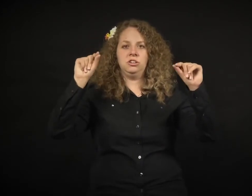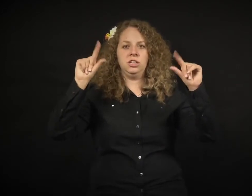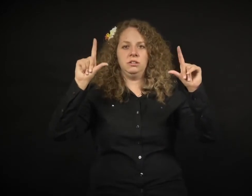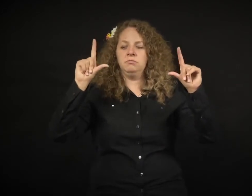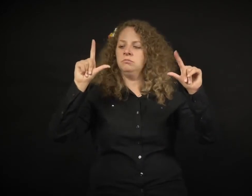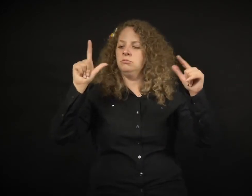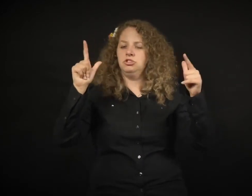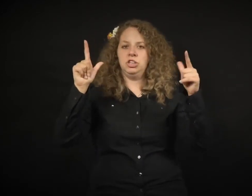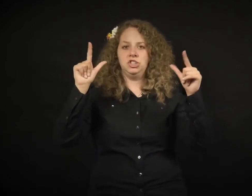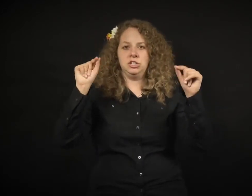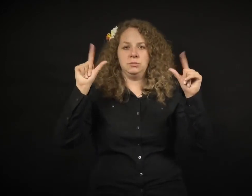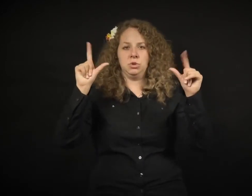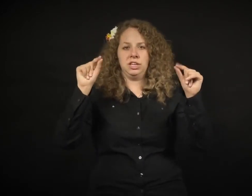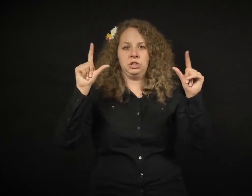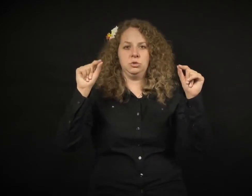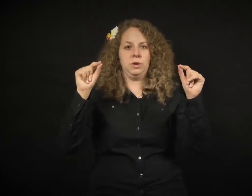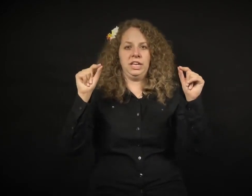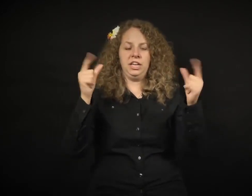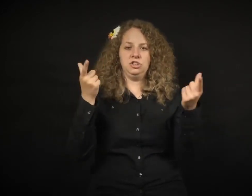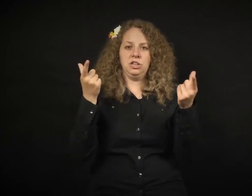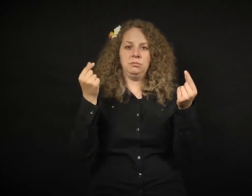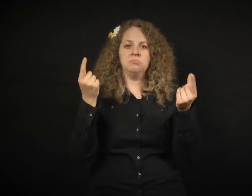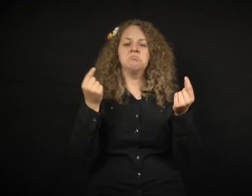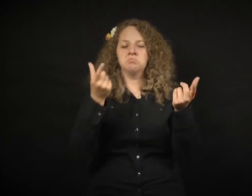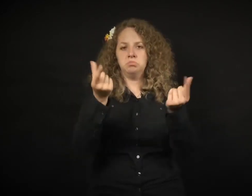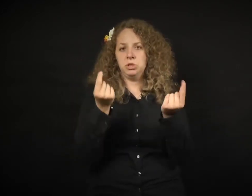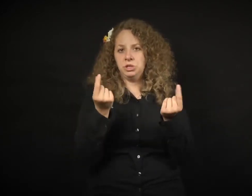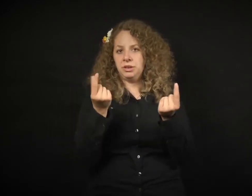generally change into more like a 20 hand shape. What are you doing?